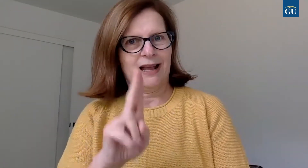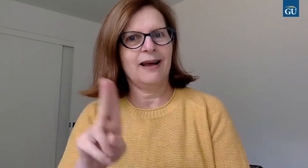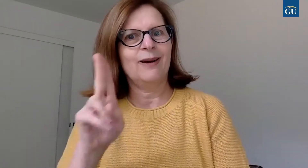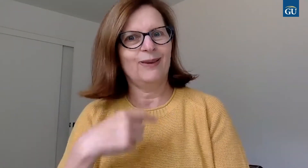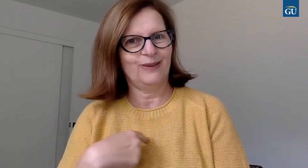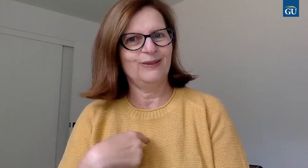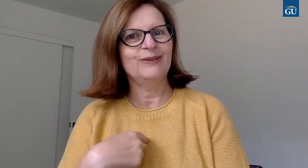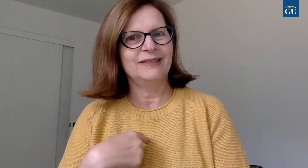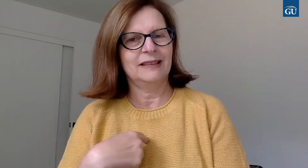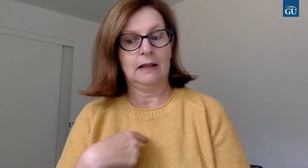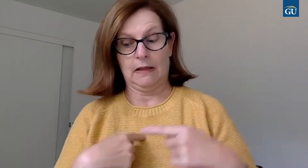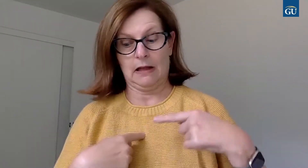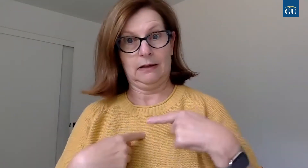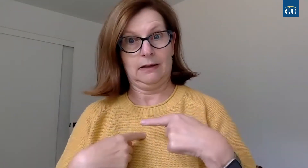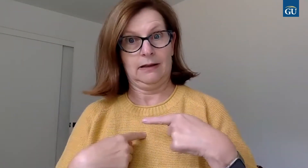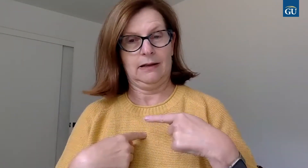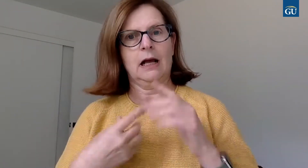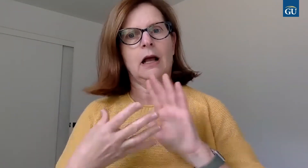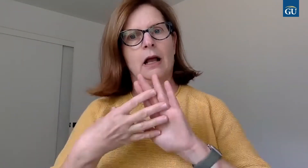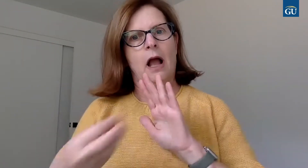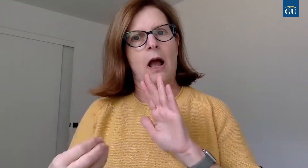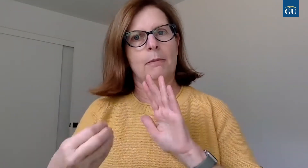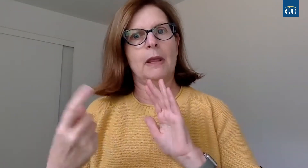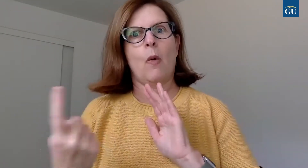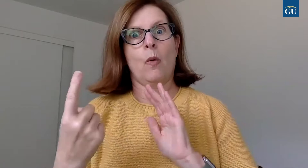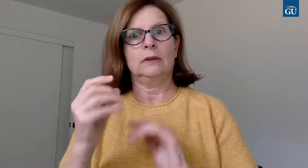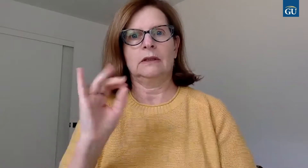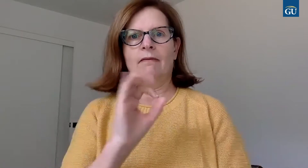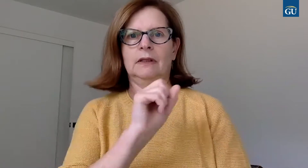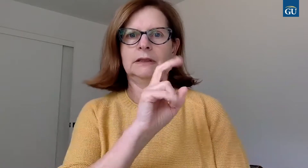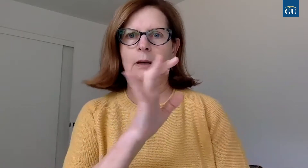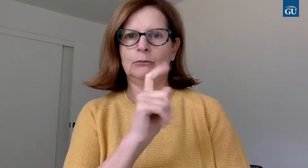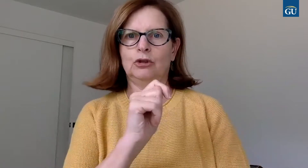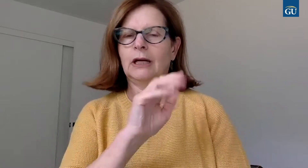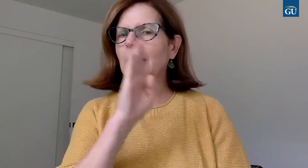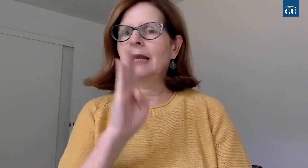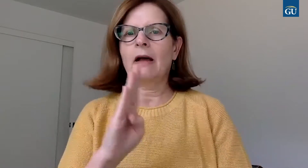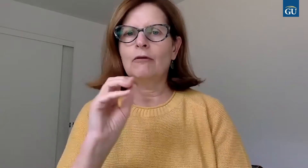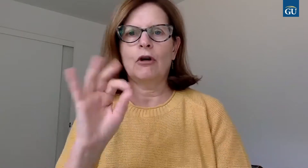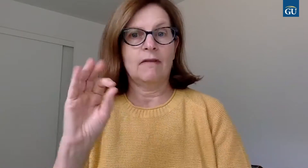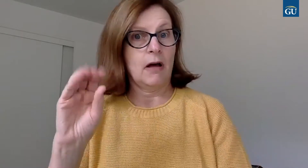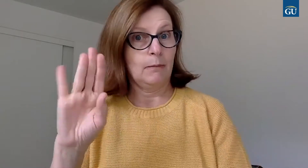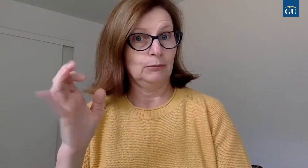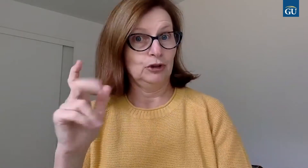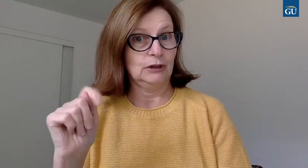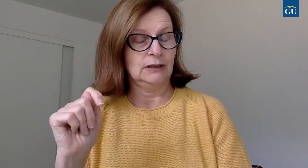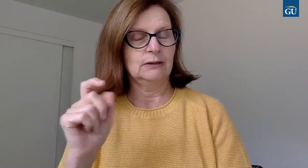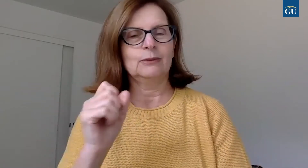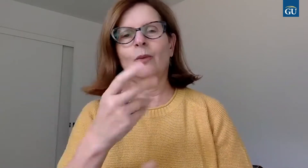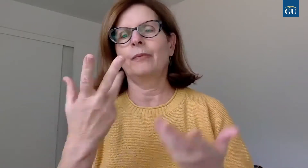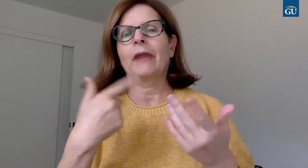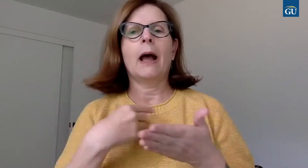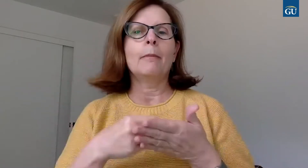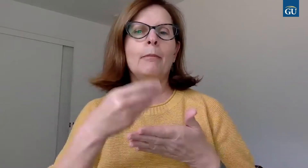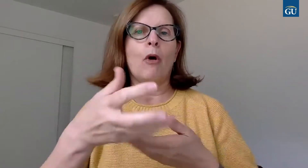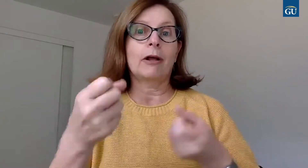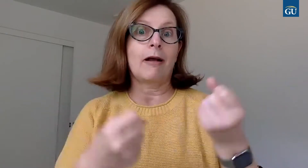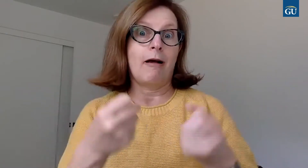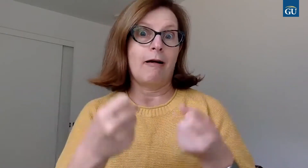Georgetown University. The copied sign is always the subject, never the object. I bought